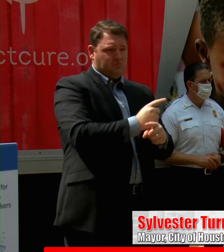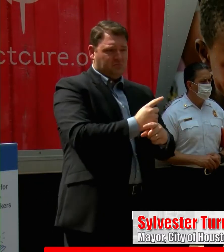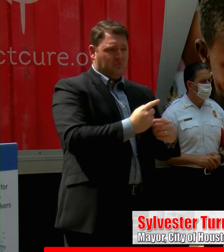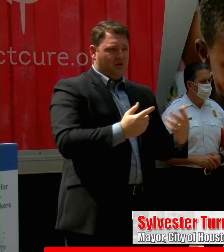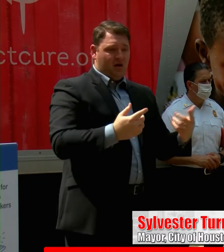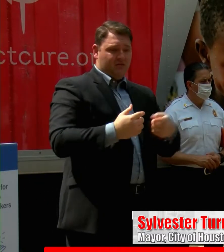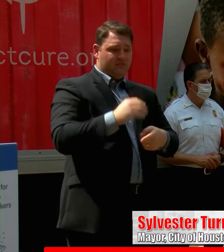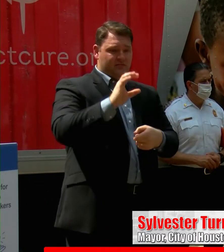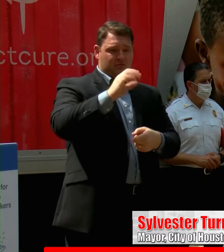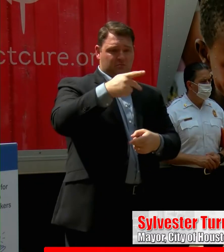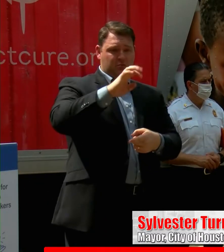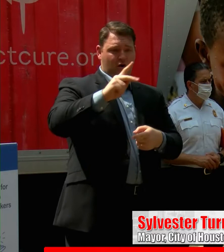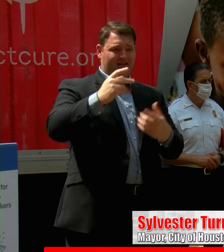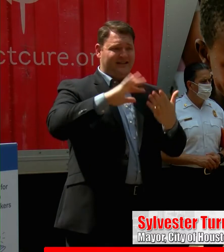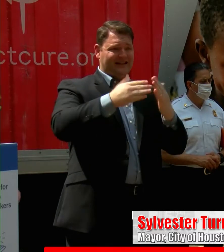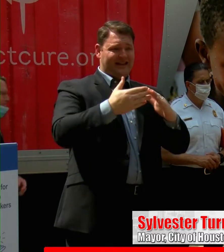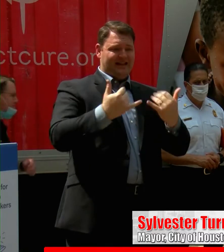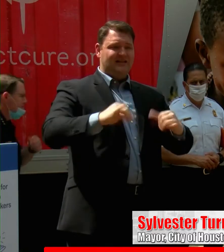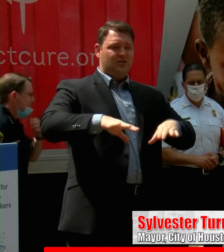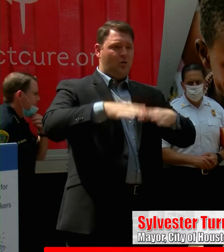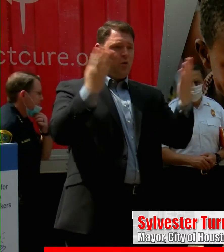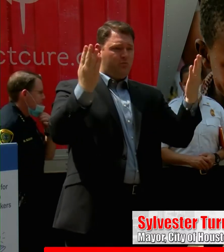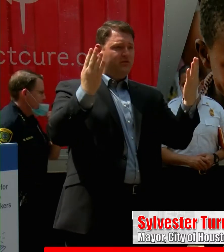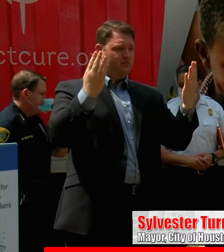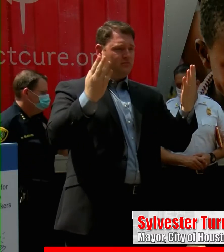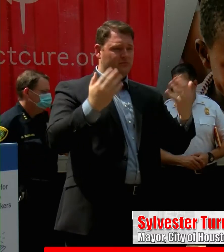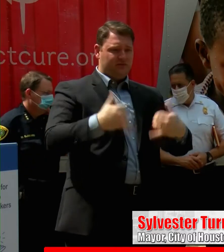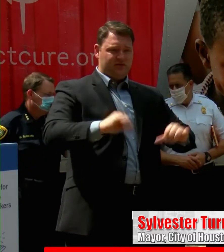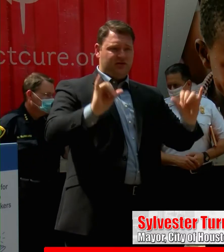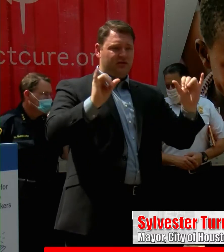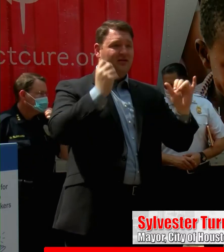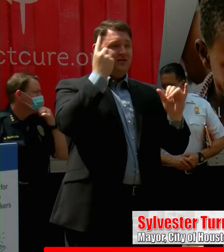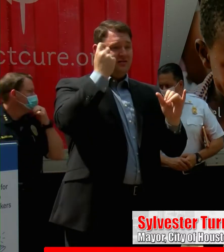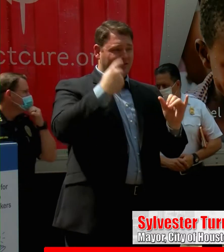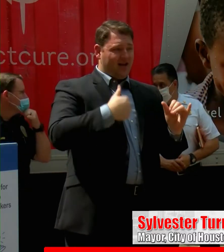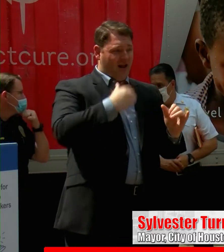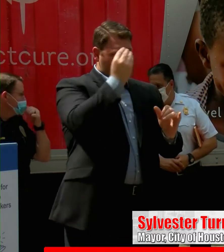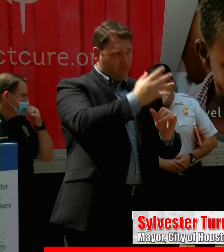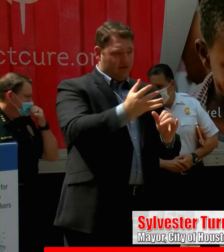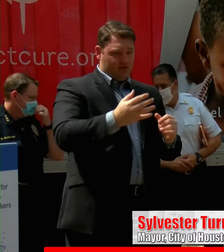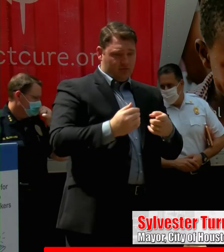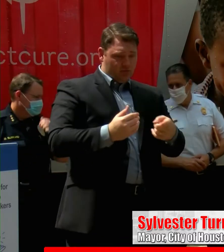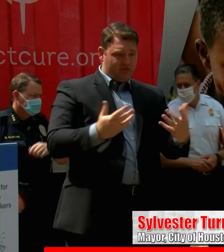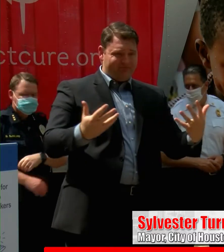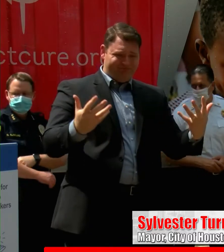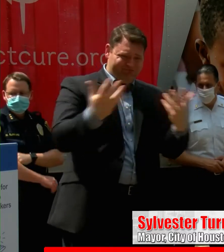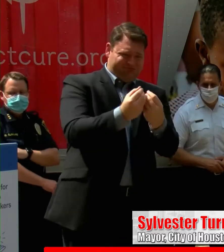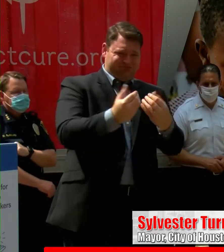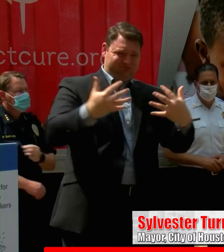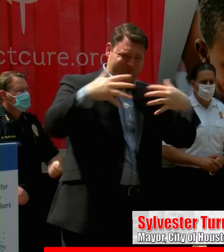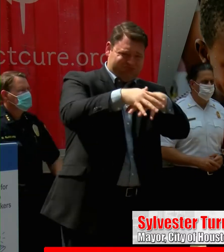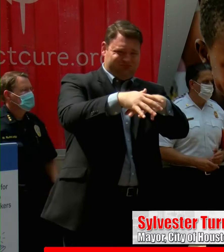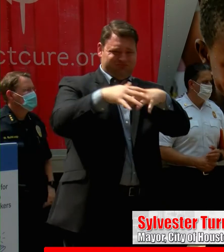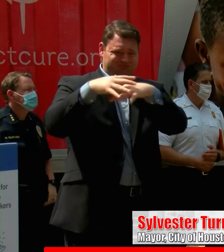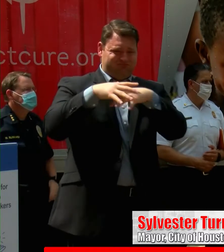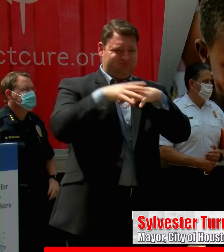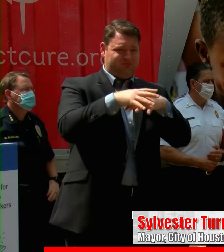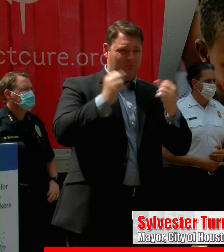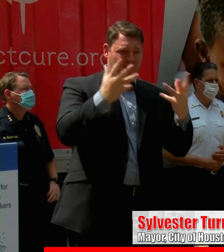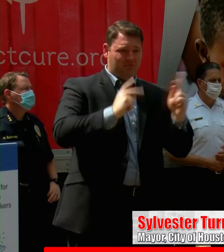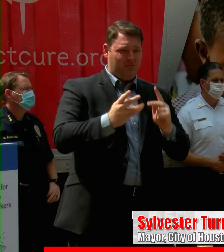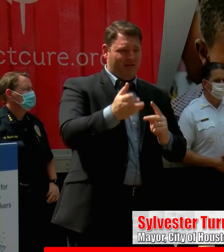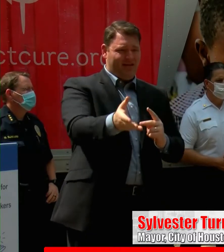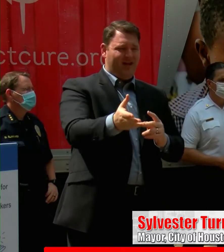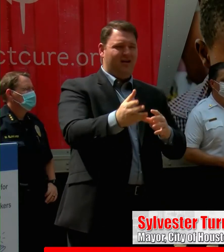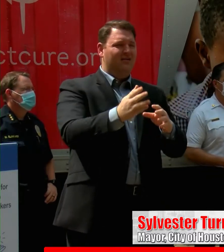open. But I've indicated that if you go to a park and it's crowded, please go to another one. If you can't engage in social distancing, go to another. We have